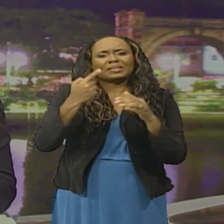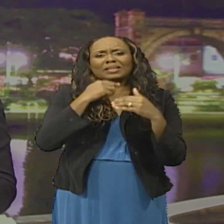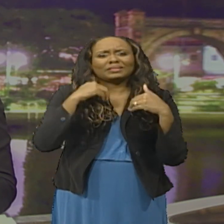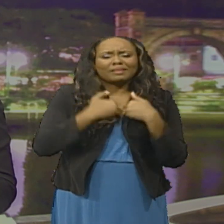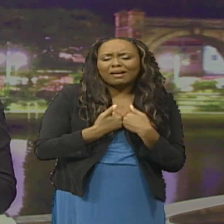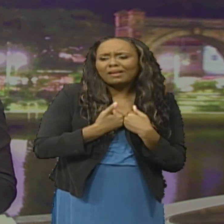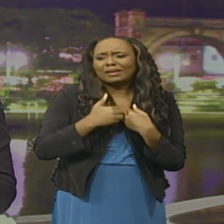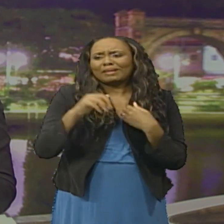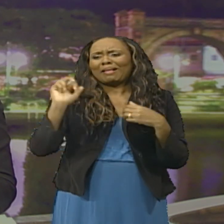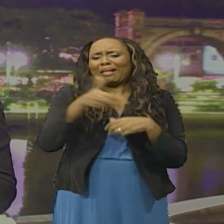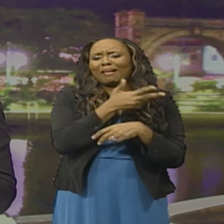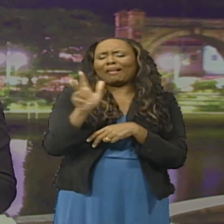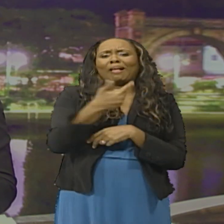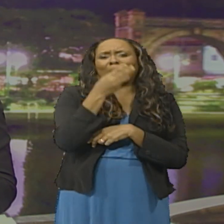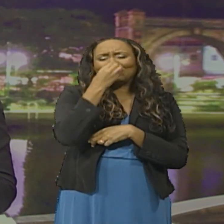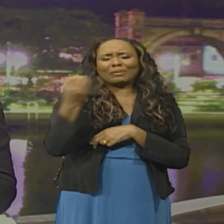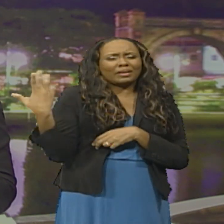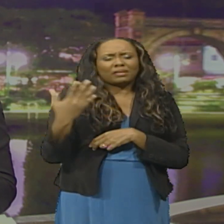care for other drivers.